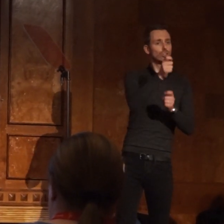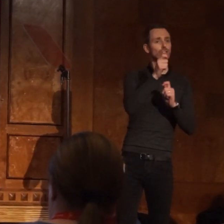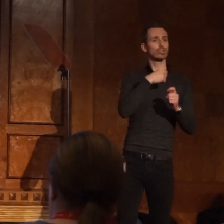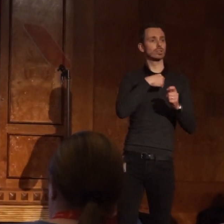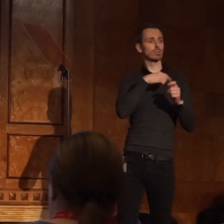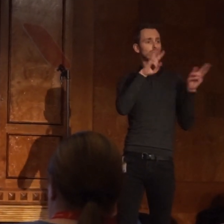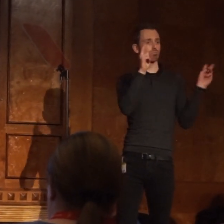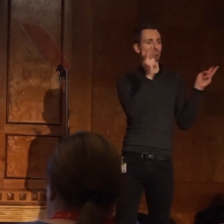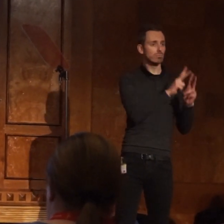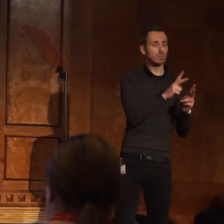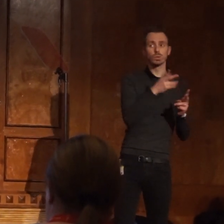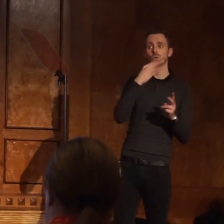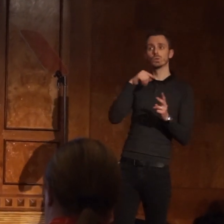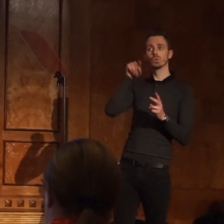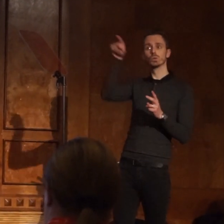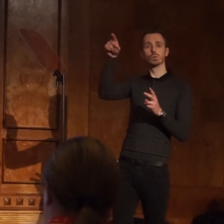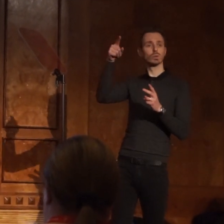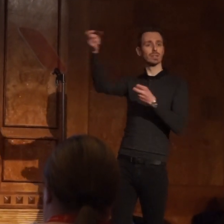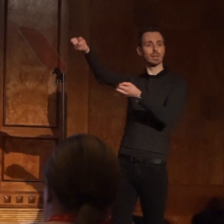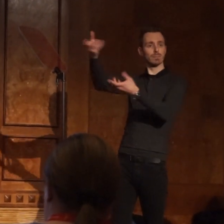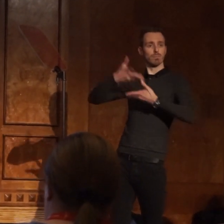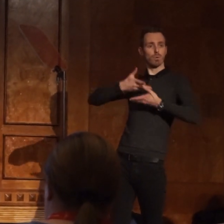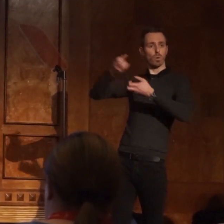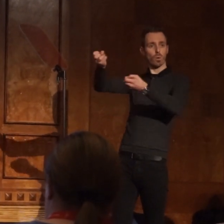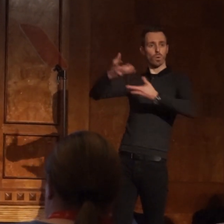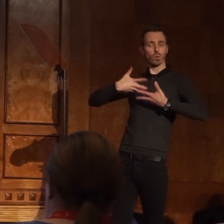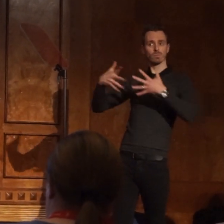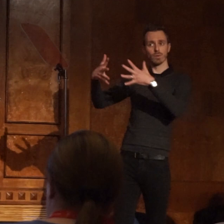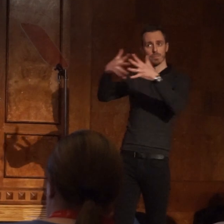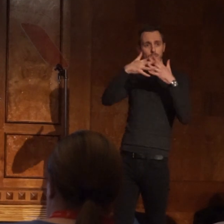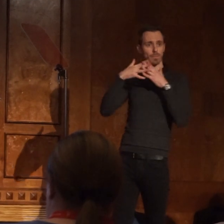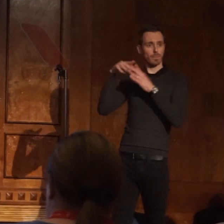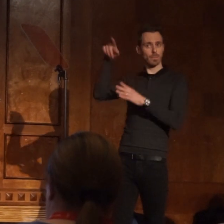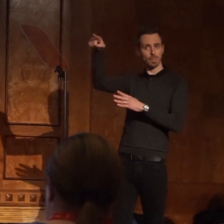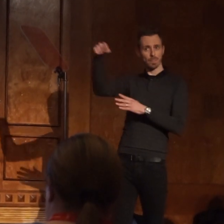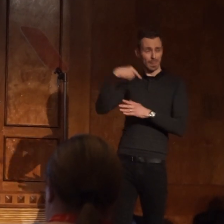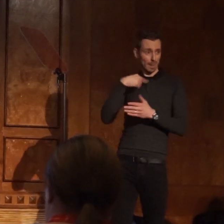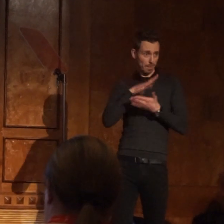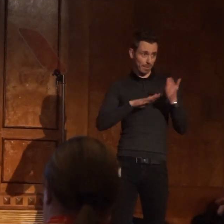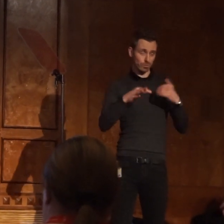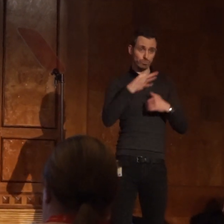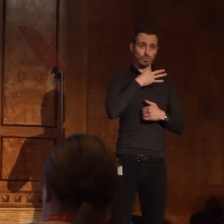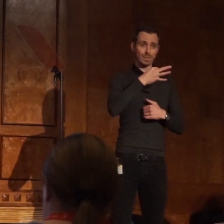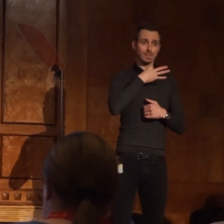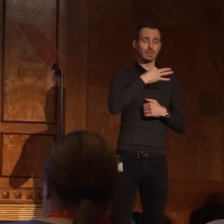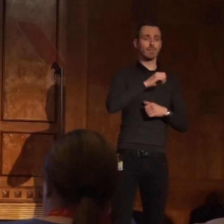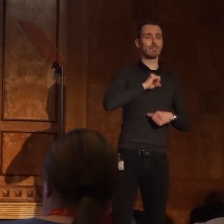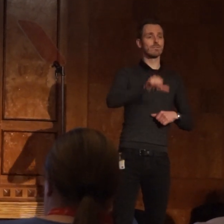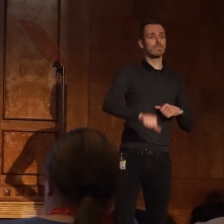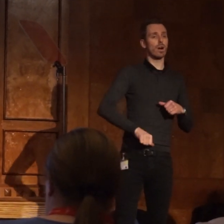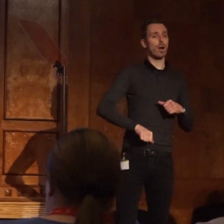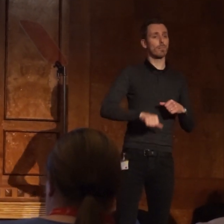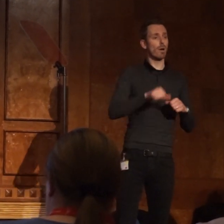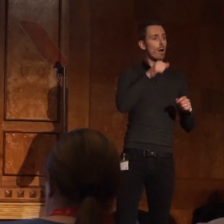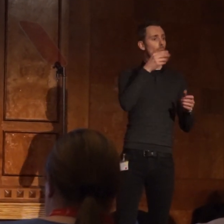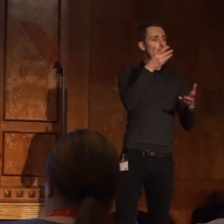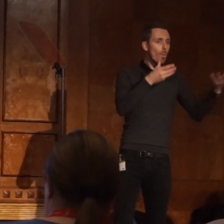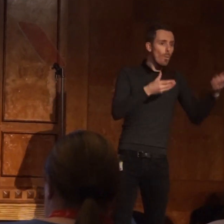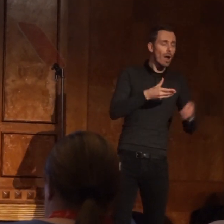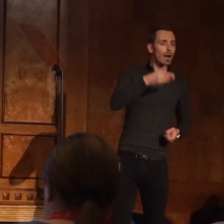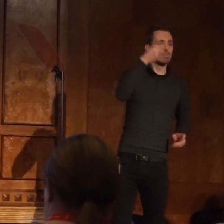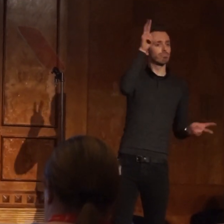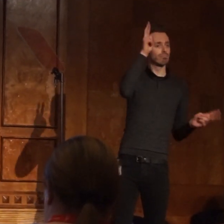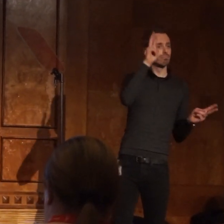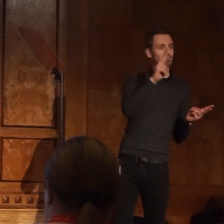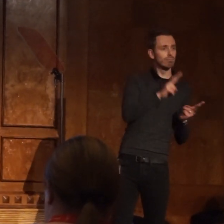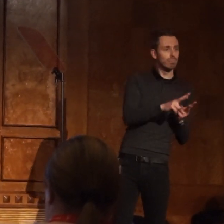Brazil. Even if this threatens farmers losing their payments as they are priced out of a dysfunctional global